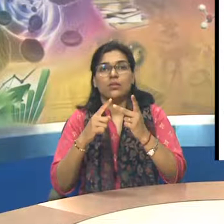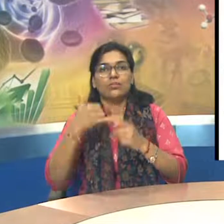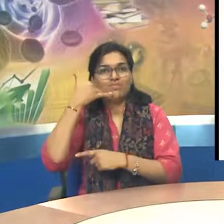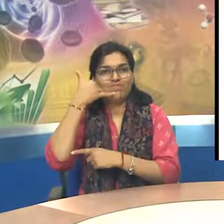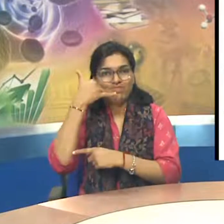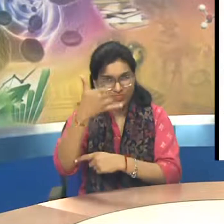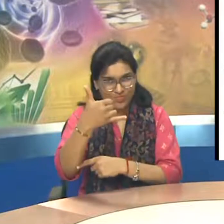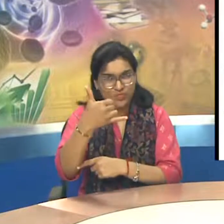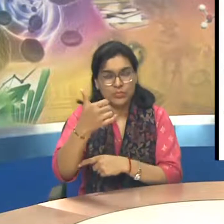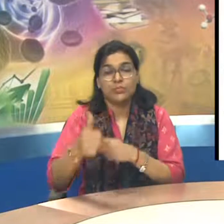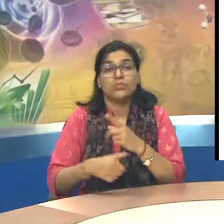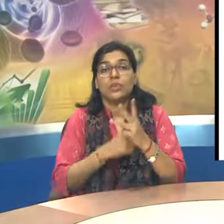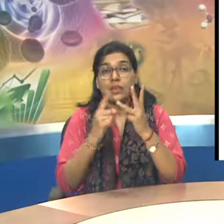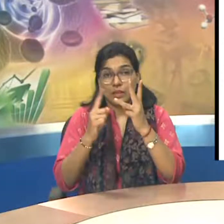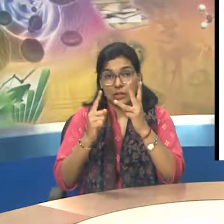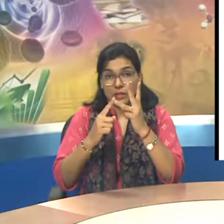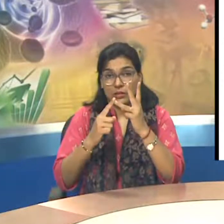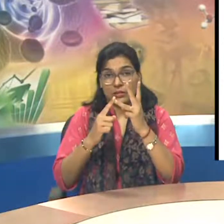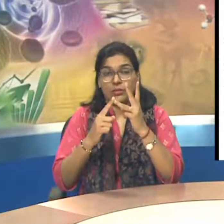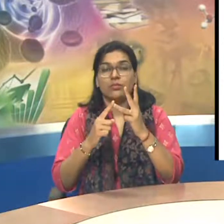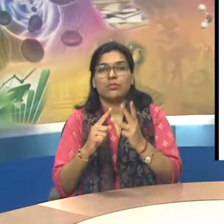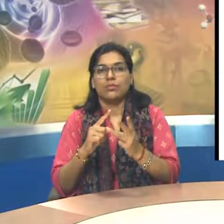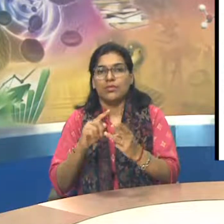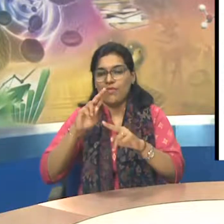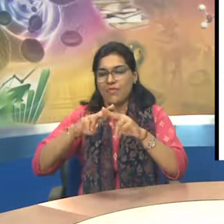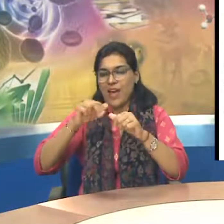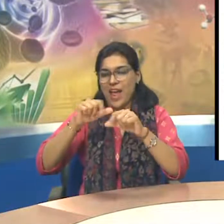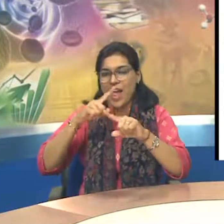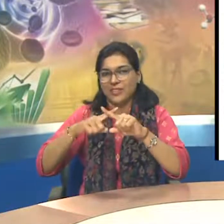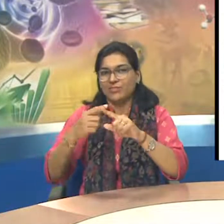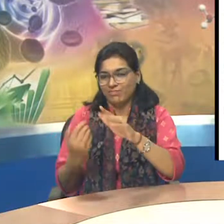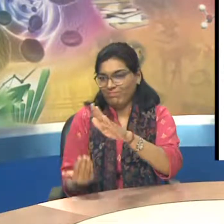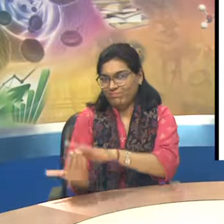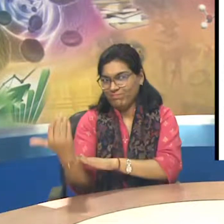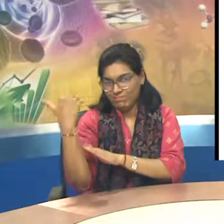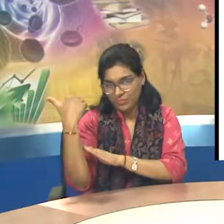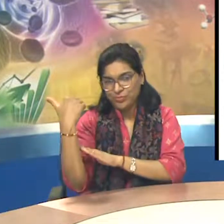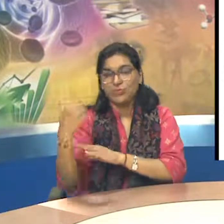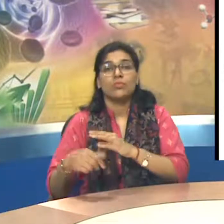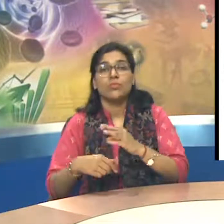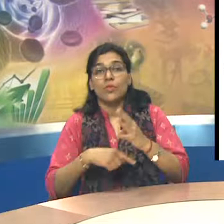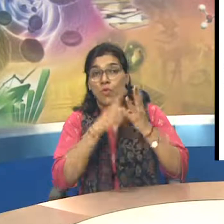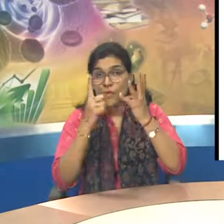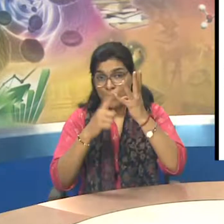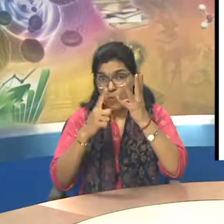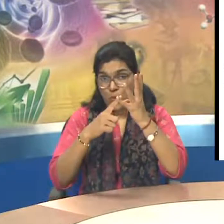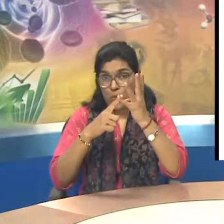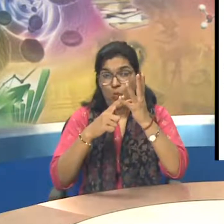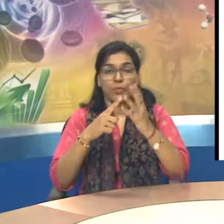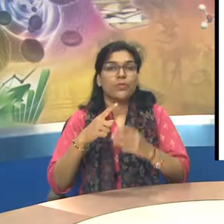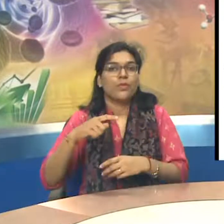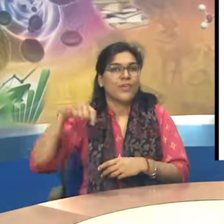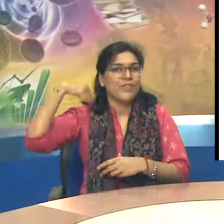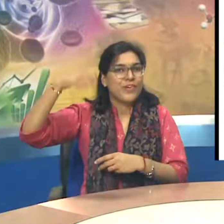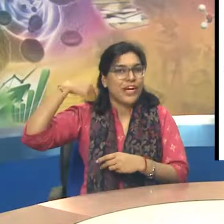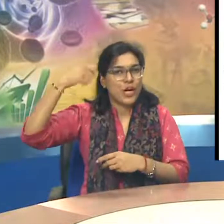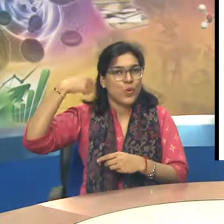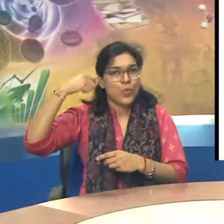option 1 is telegram, second mobile phone, third fax, fourth